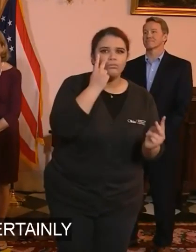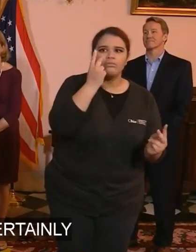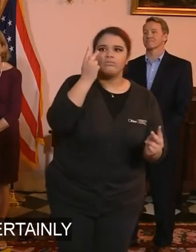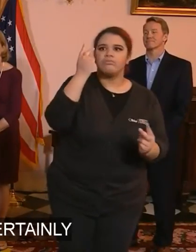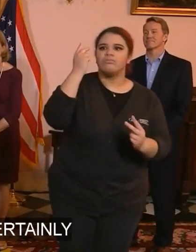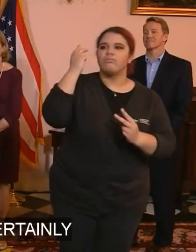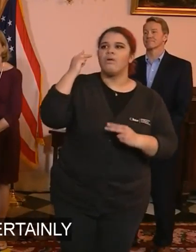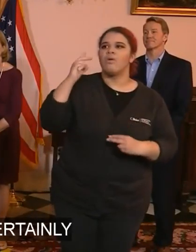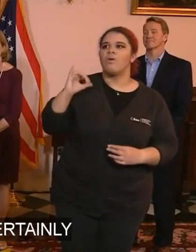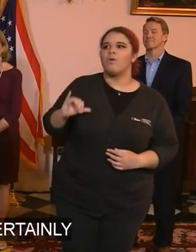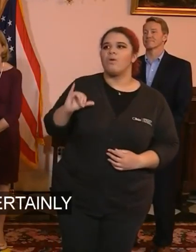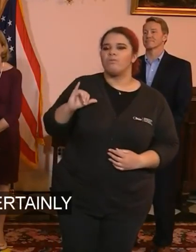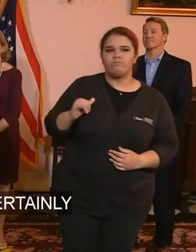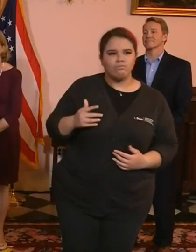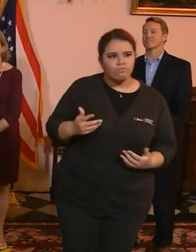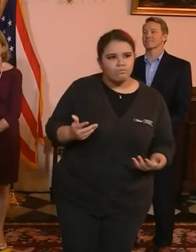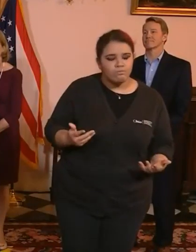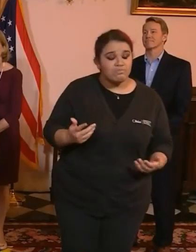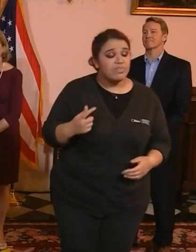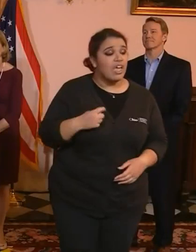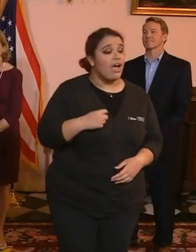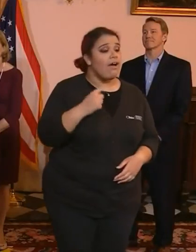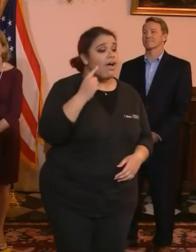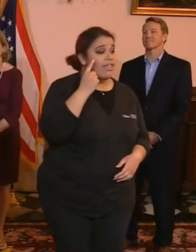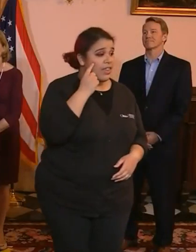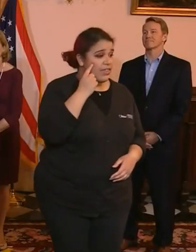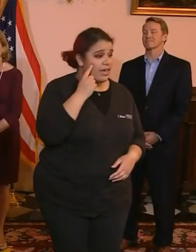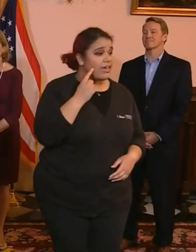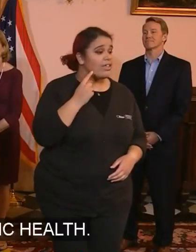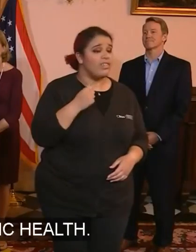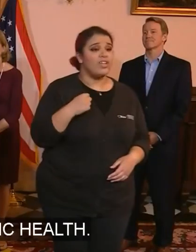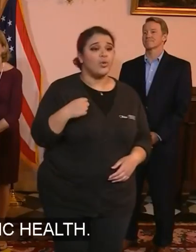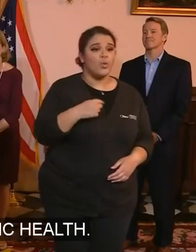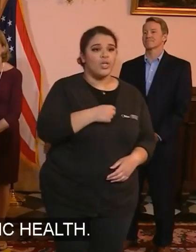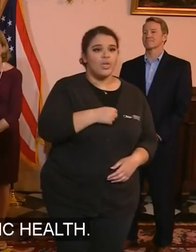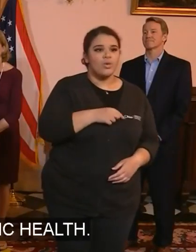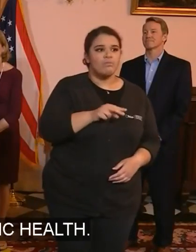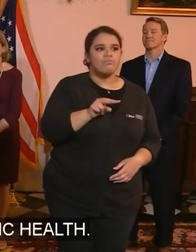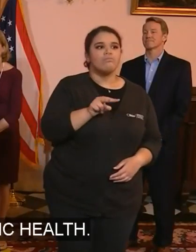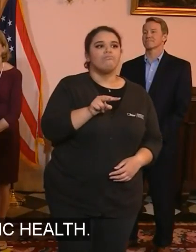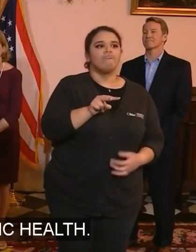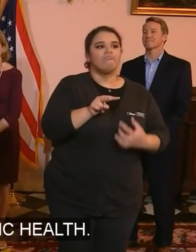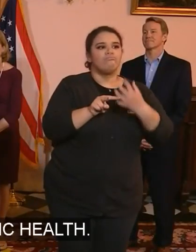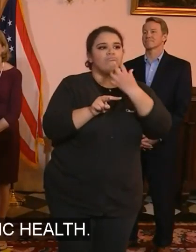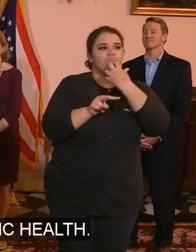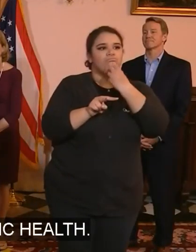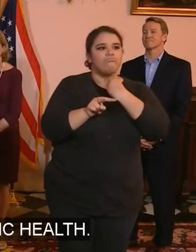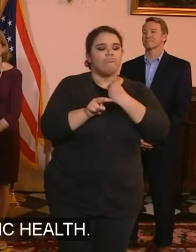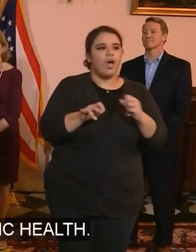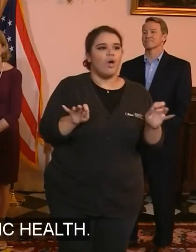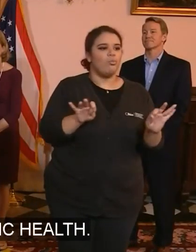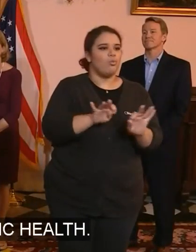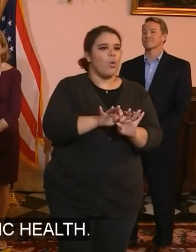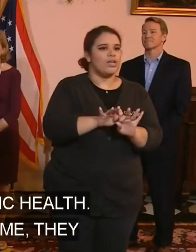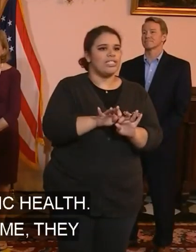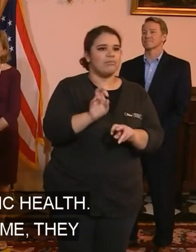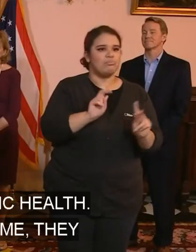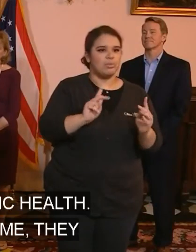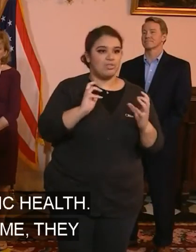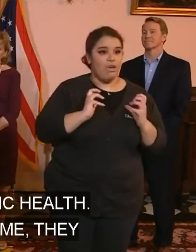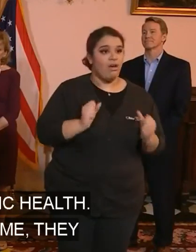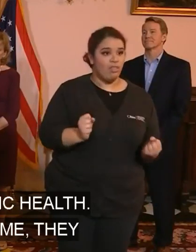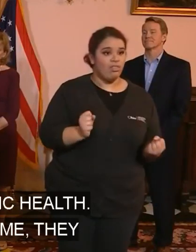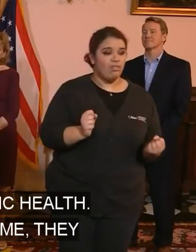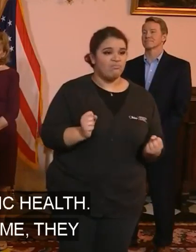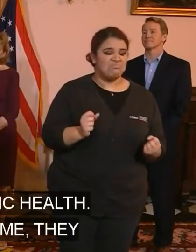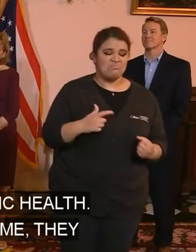public health. I have felt for a long time that we have not paid enough attention to public health. When I look at the